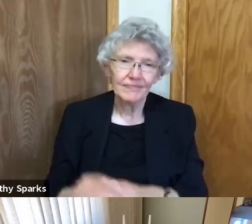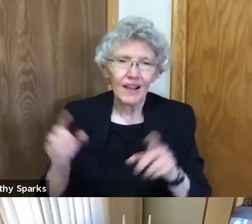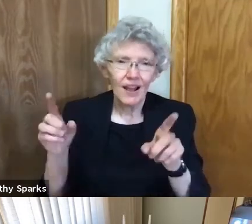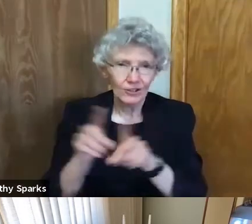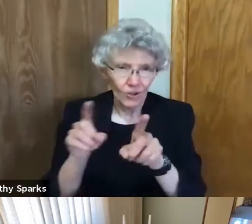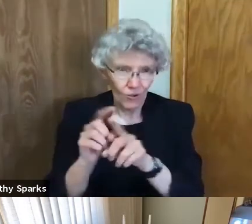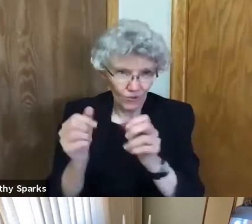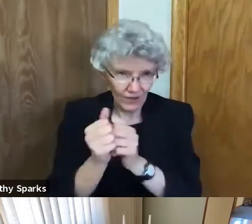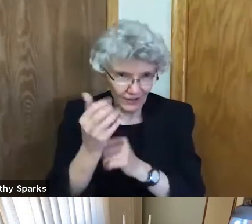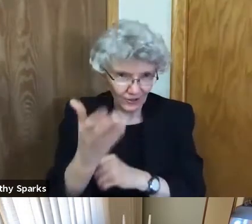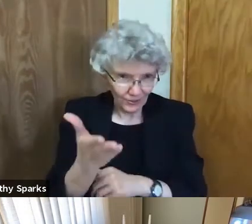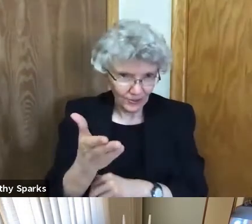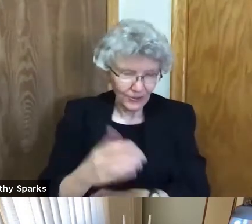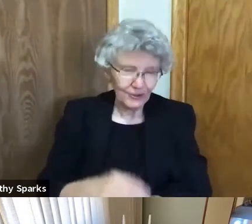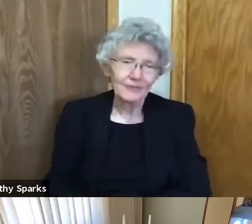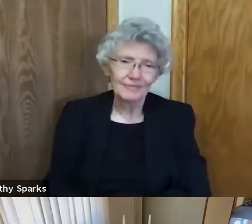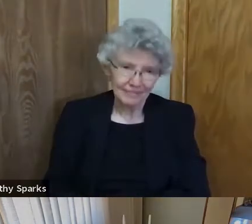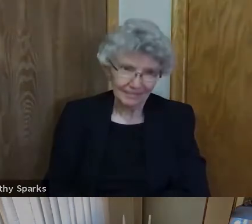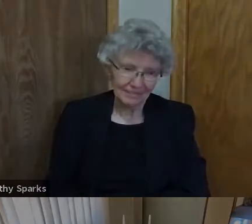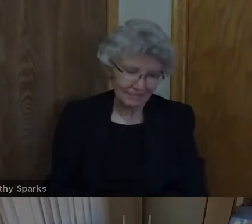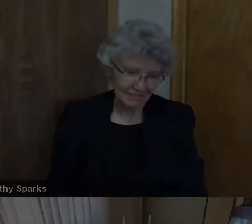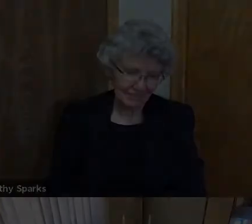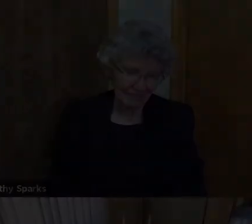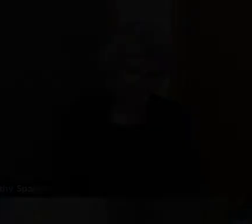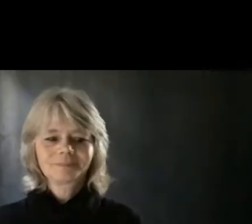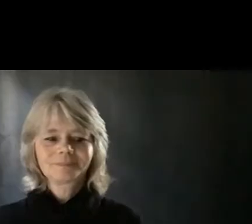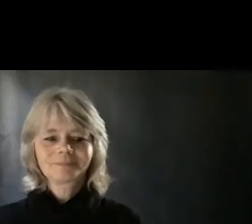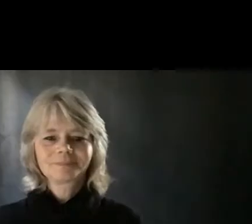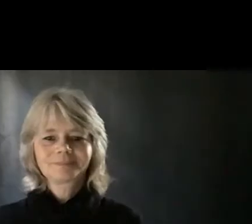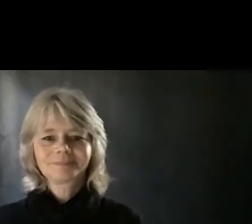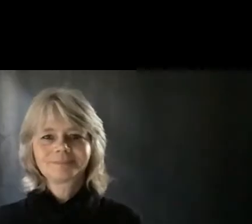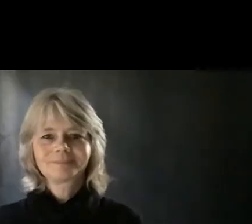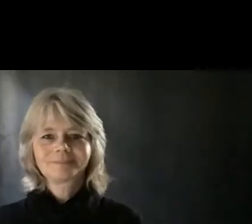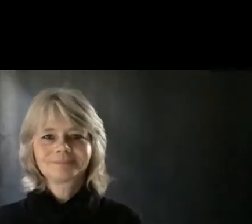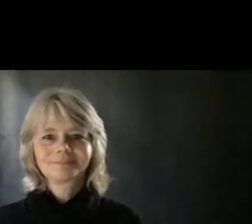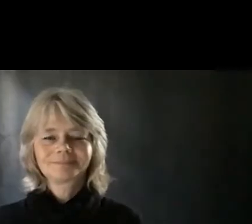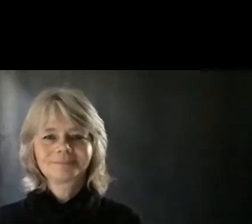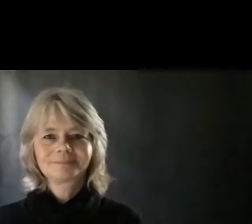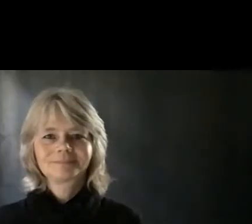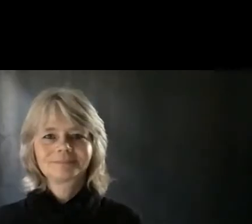And also with you.